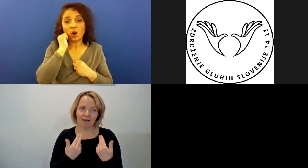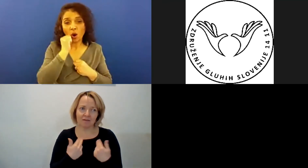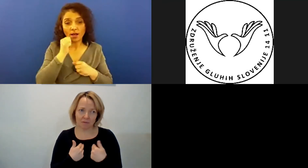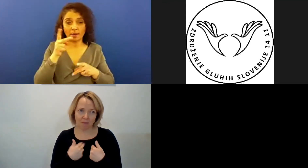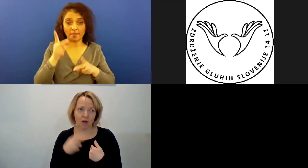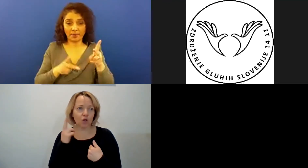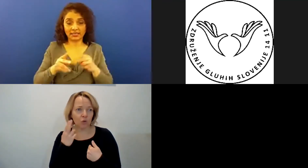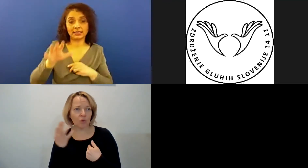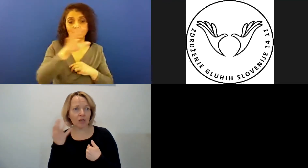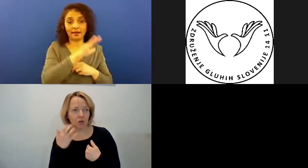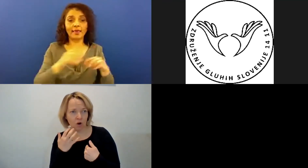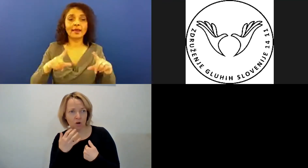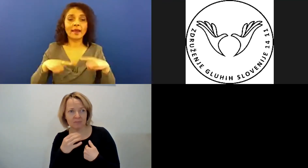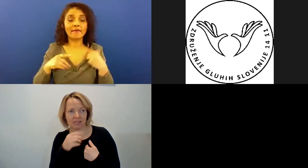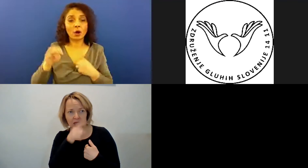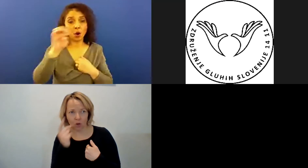European countries.